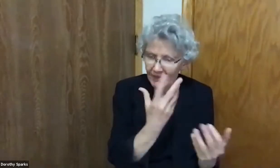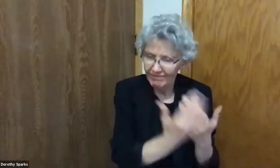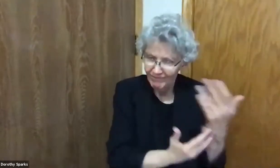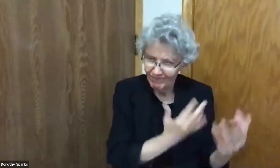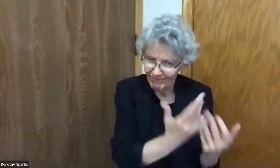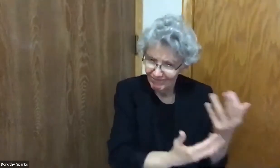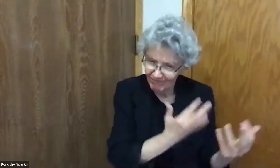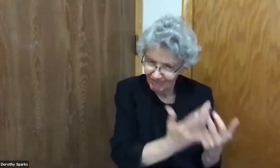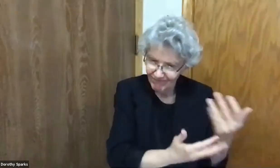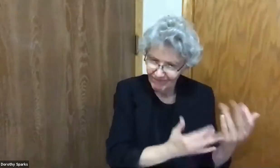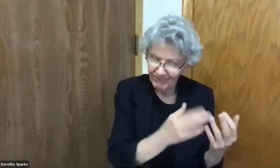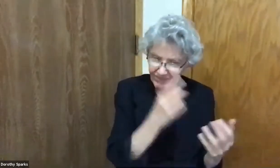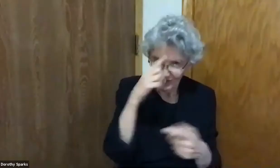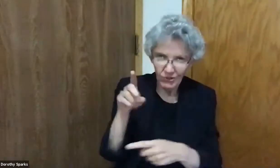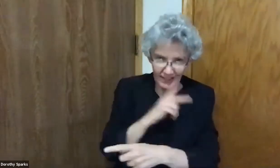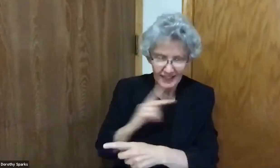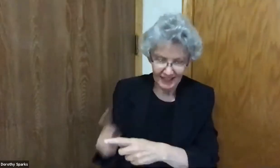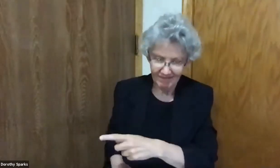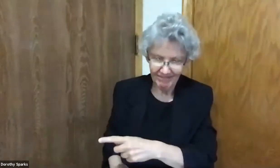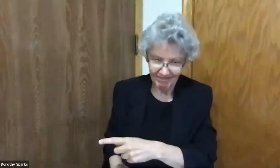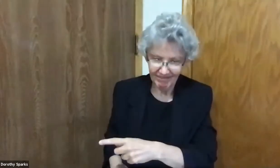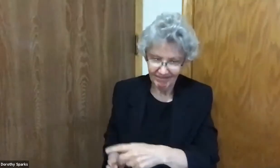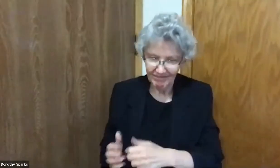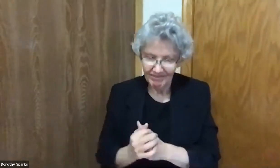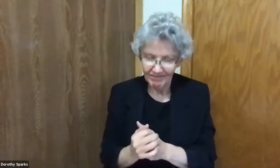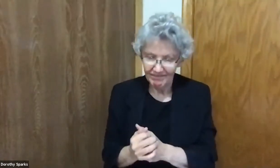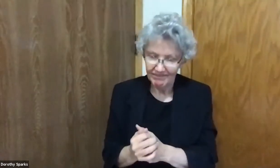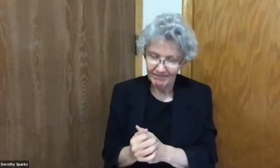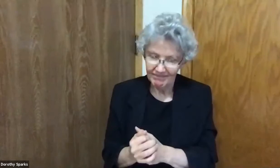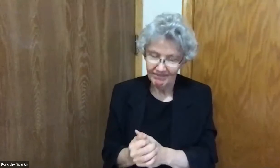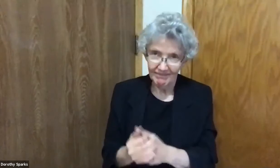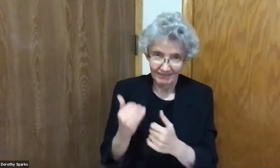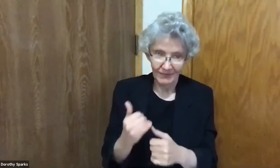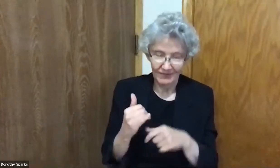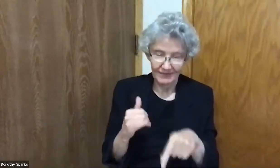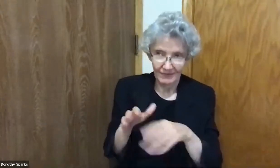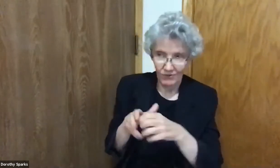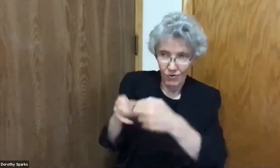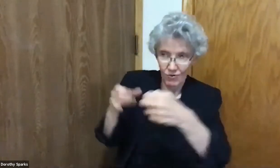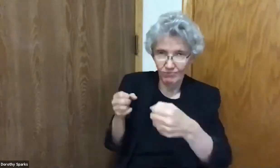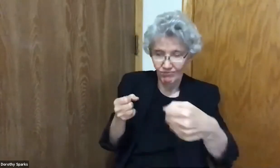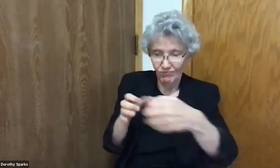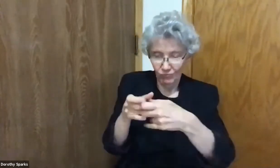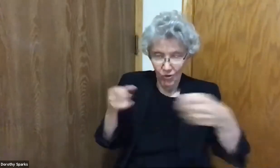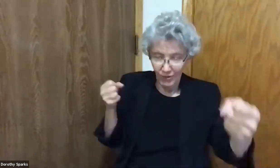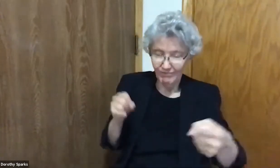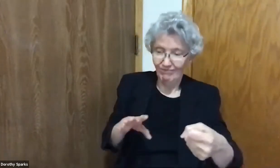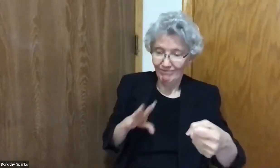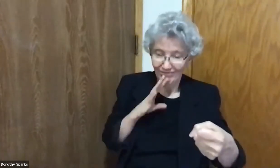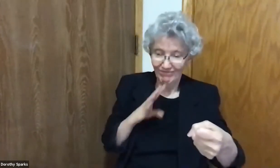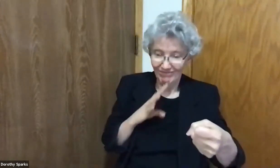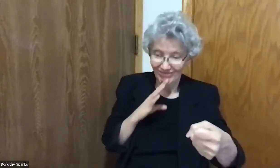used for winter. And there was a fire burning in a small fireplace in front of the king.